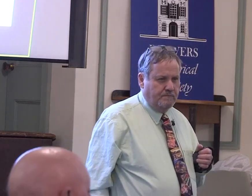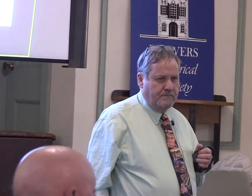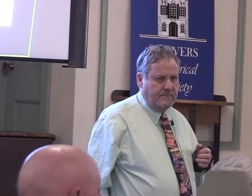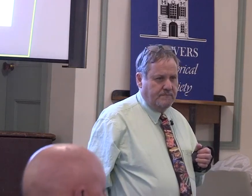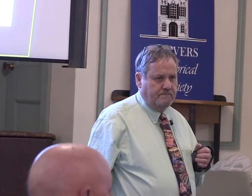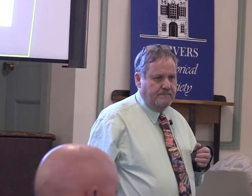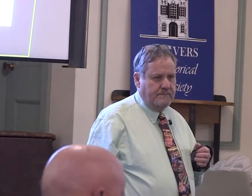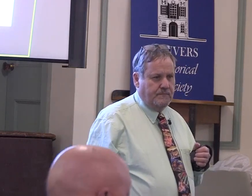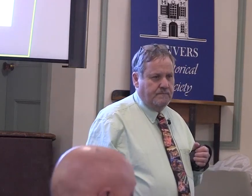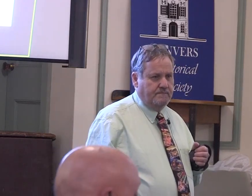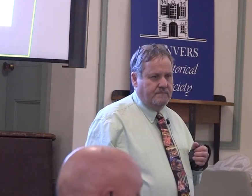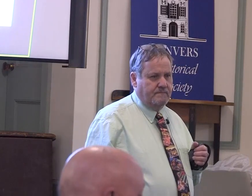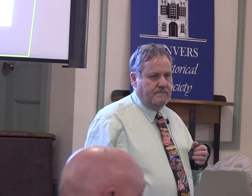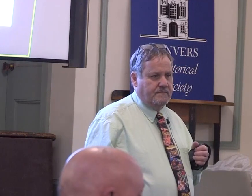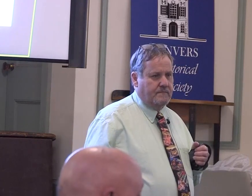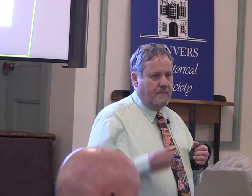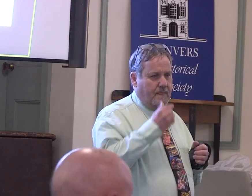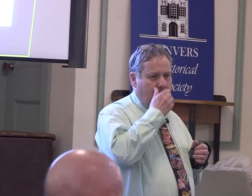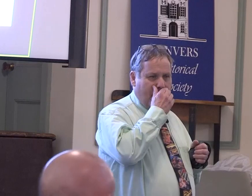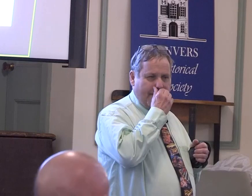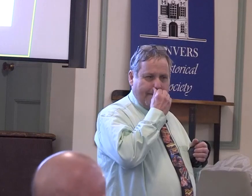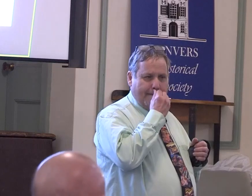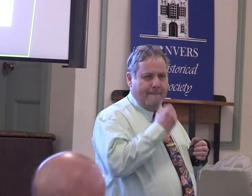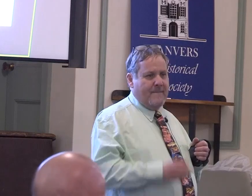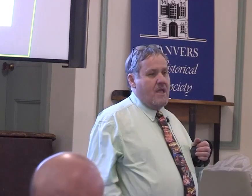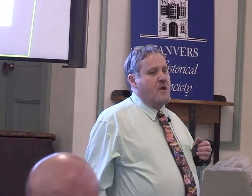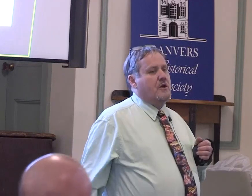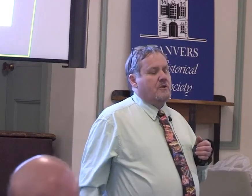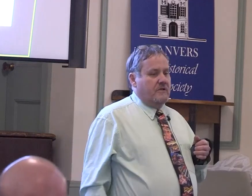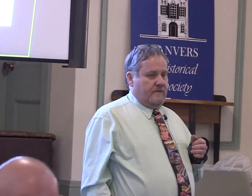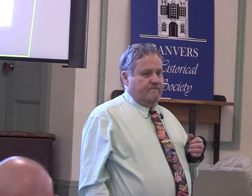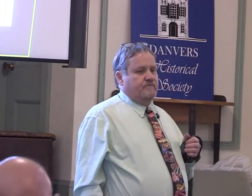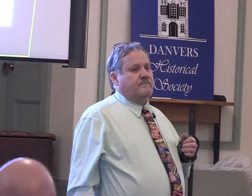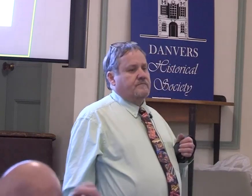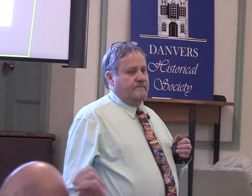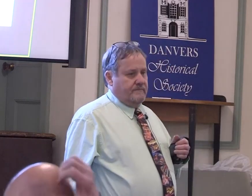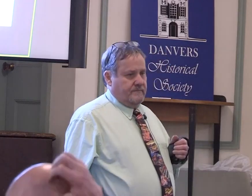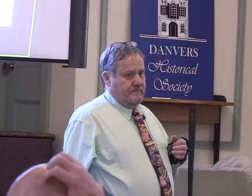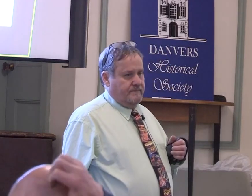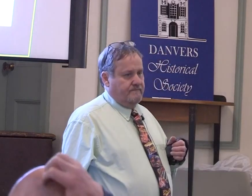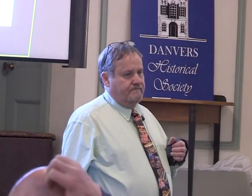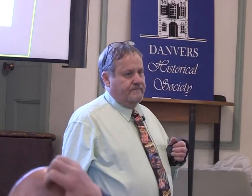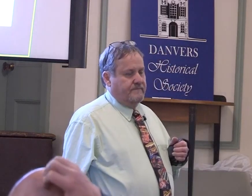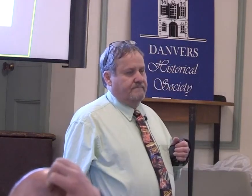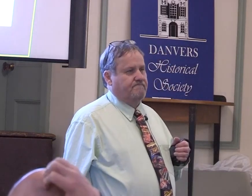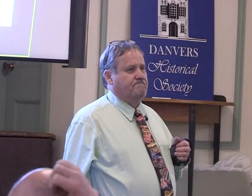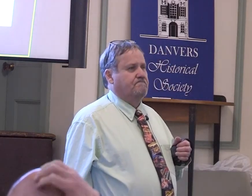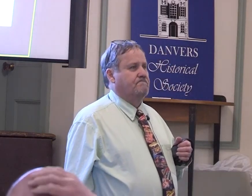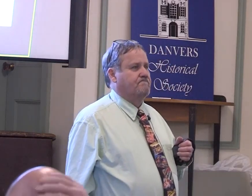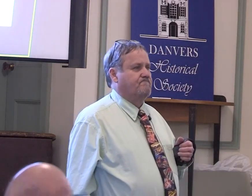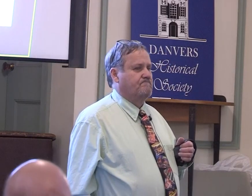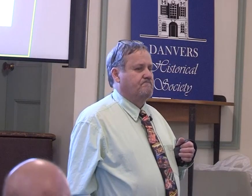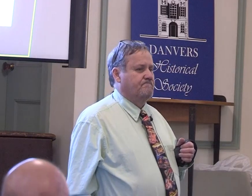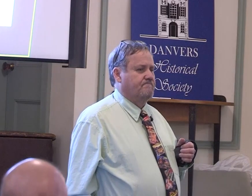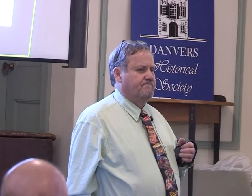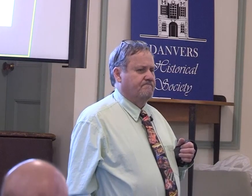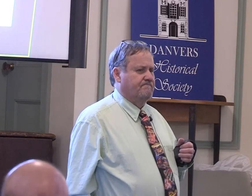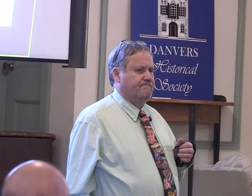and women, or what was the breakdown and also ages?